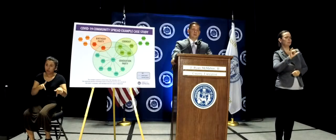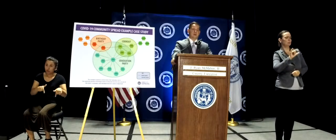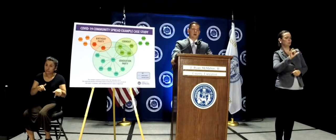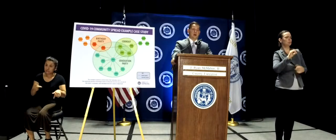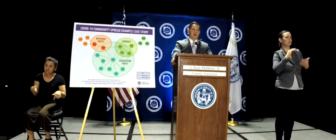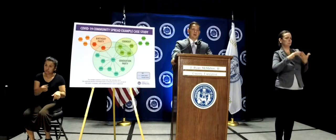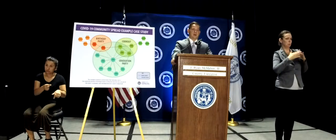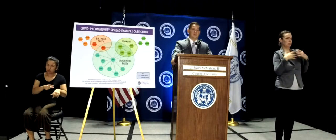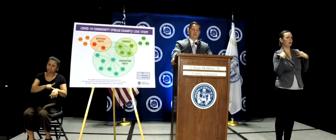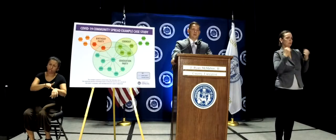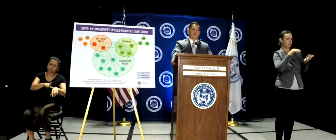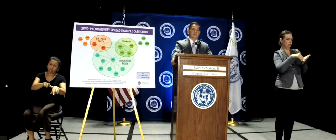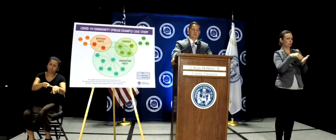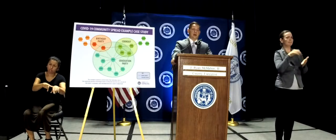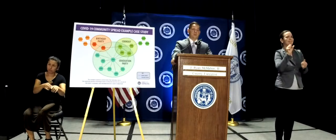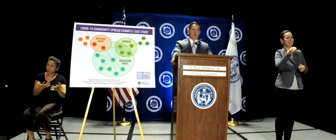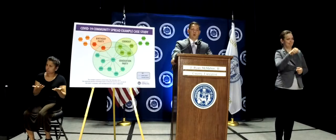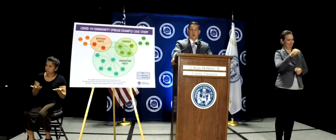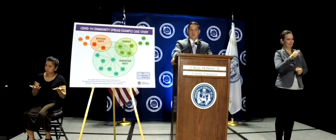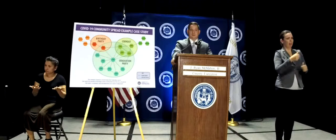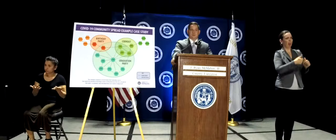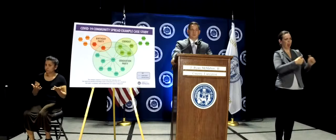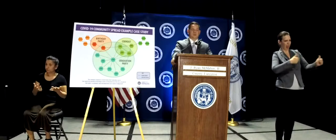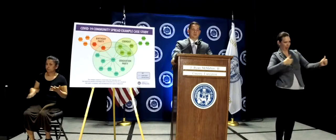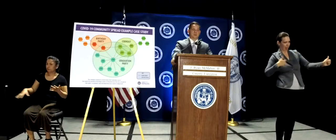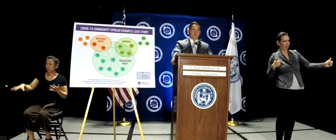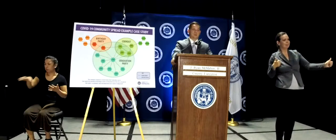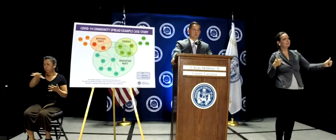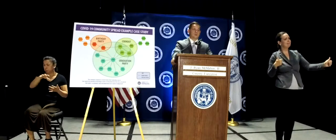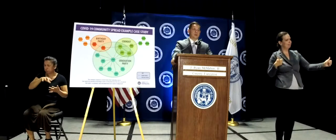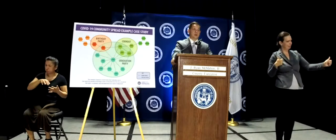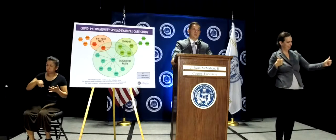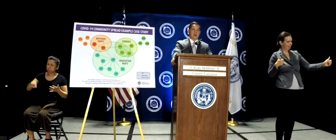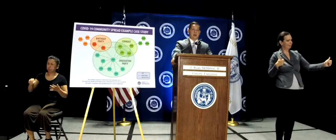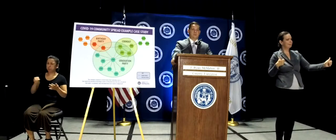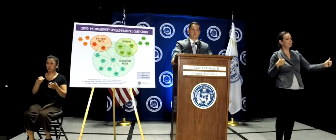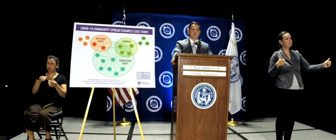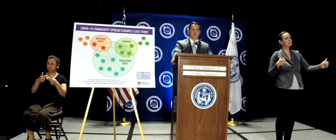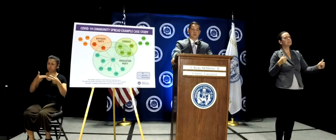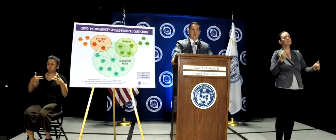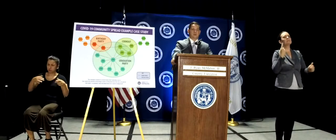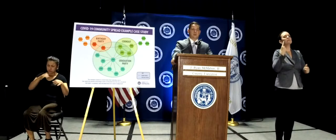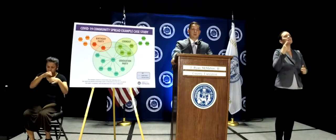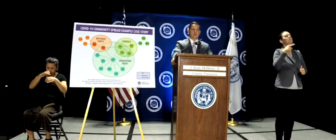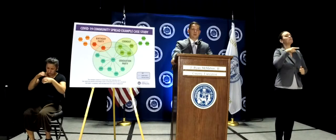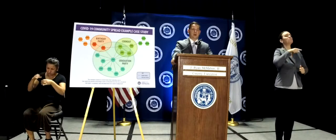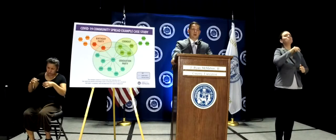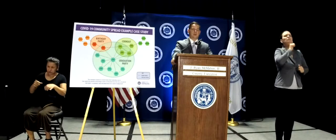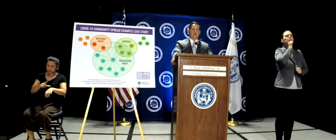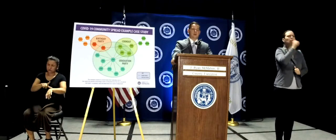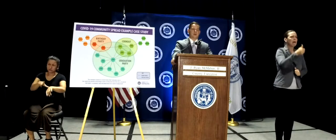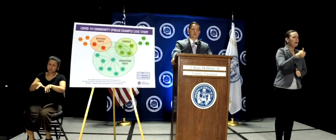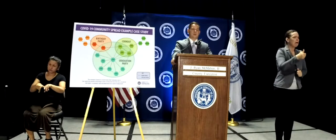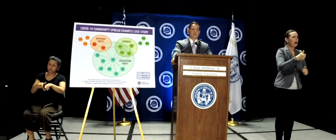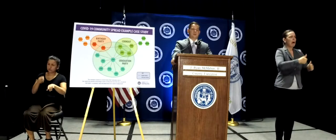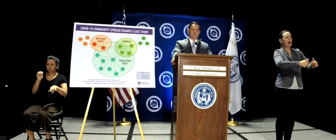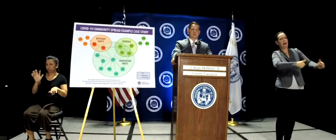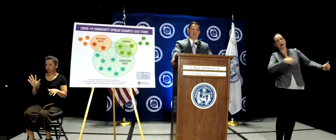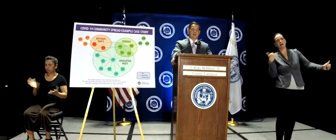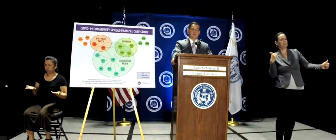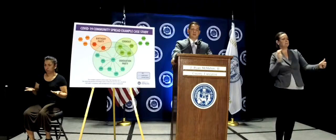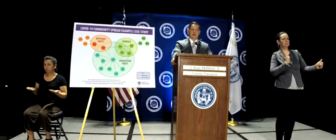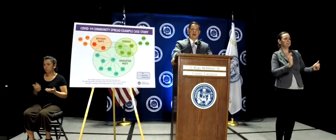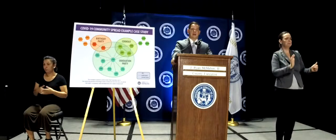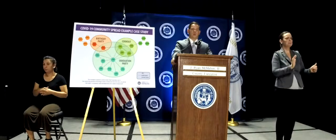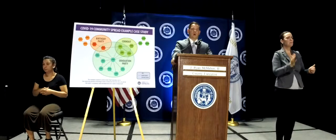inundated, and LabCorp, Quest, I mean, essentially they're the gold standard of labs. So this